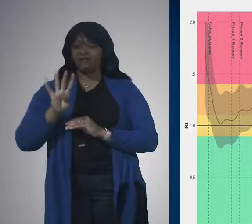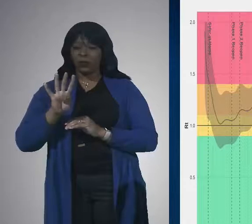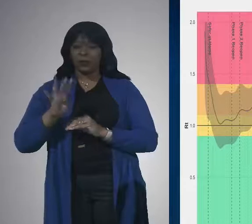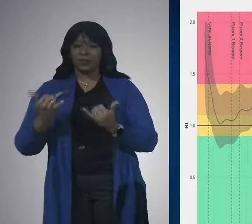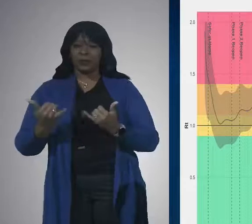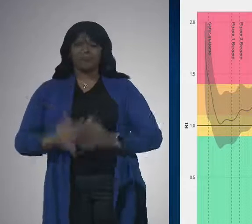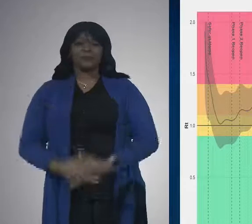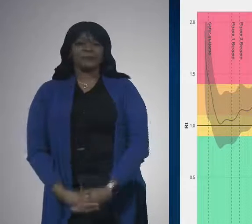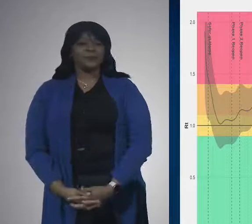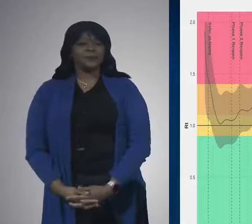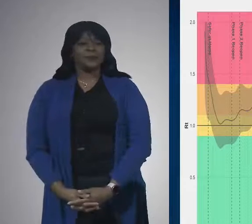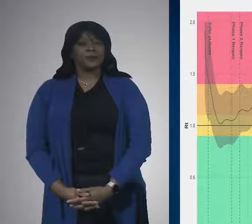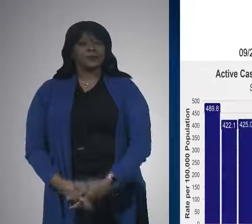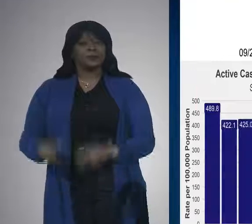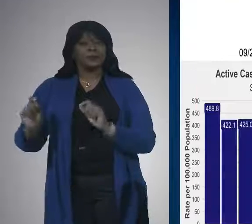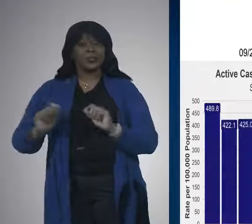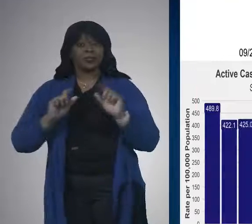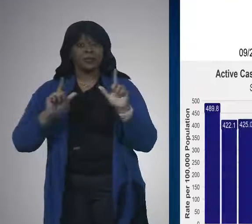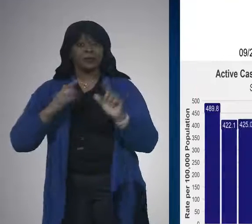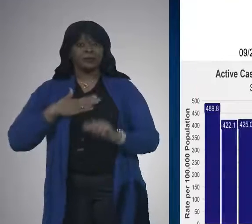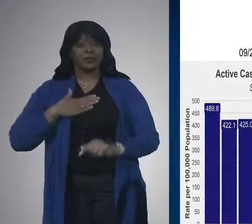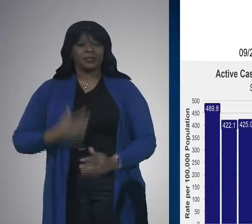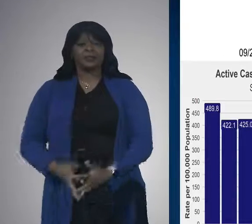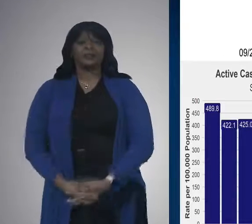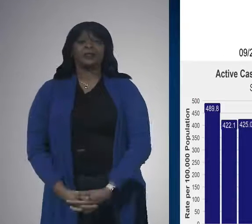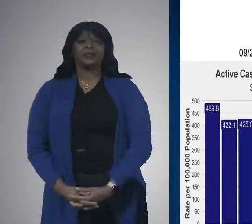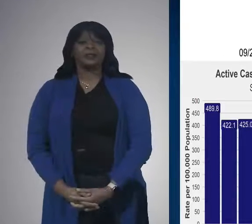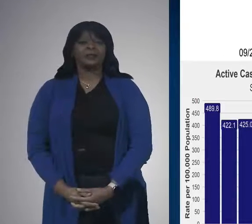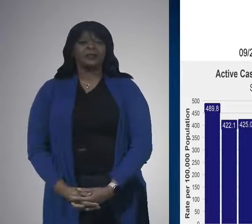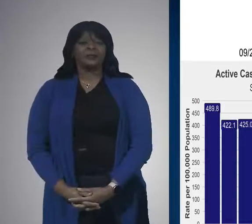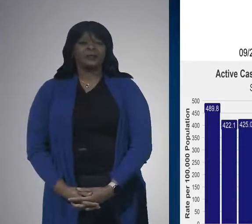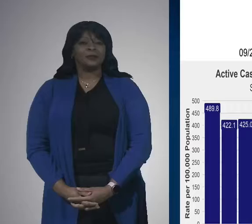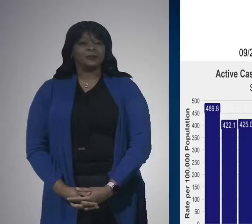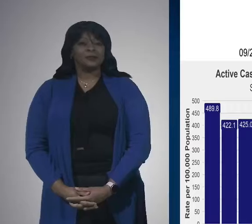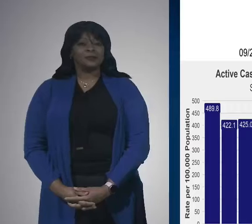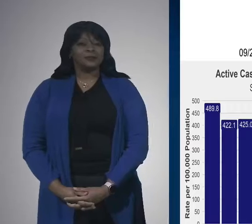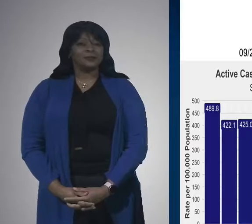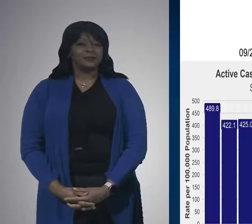0.74. Next slide, please.